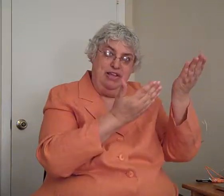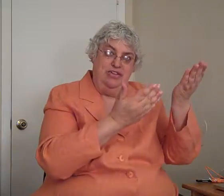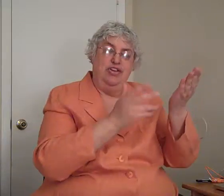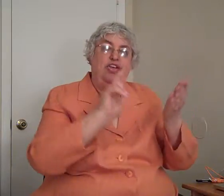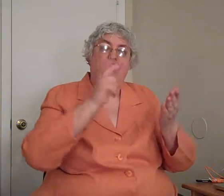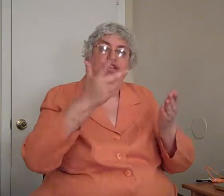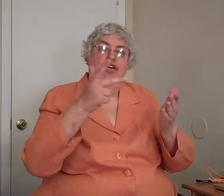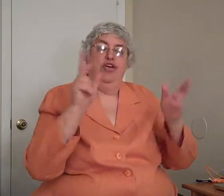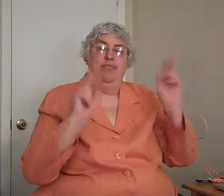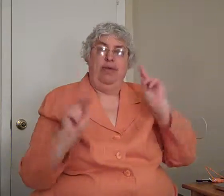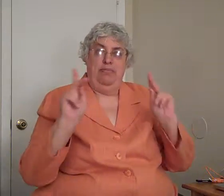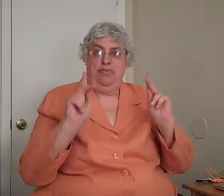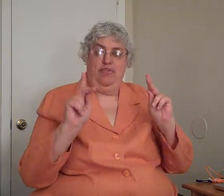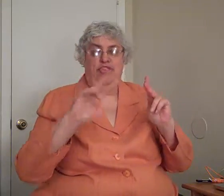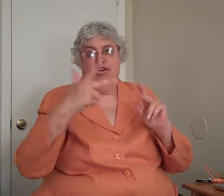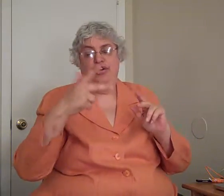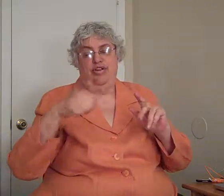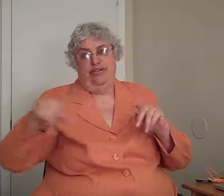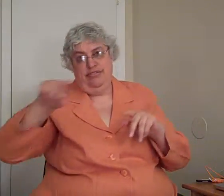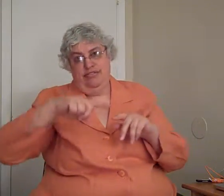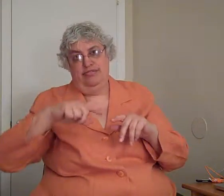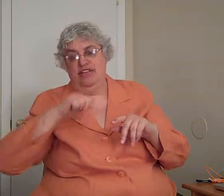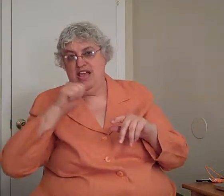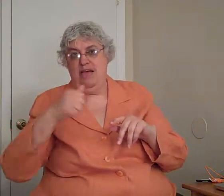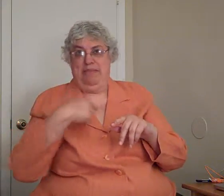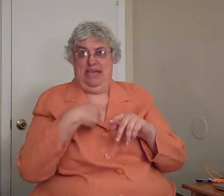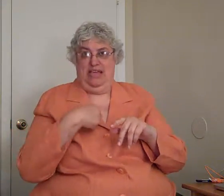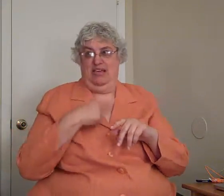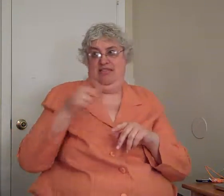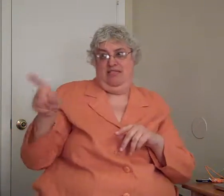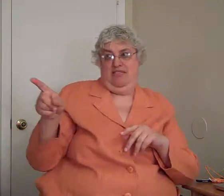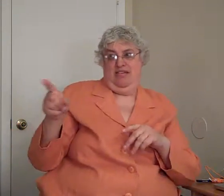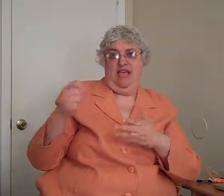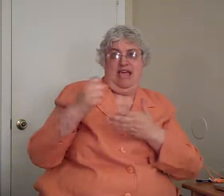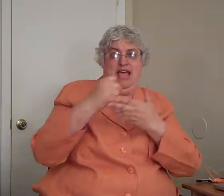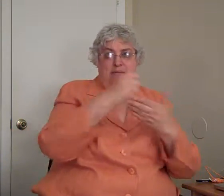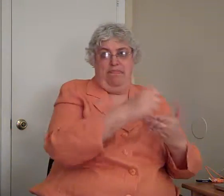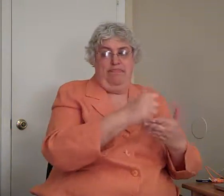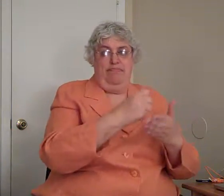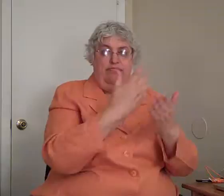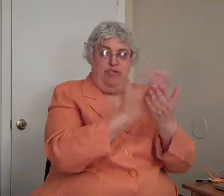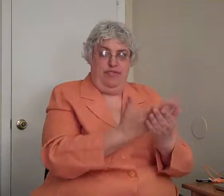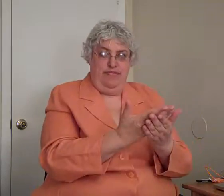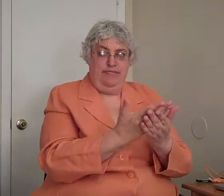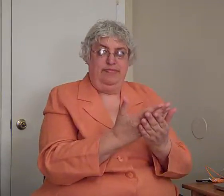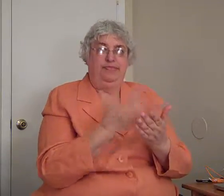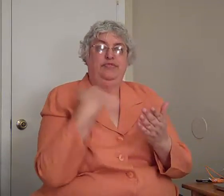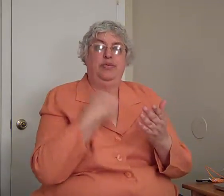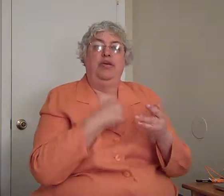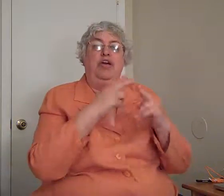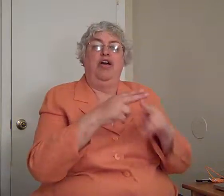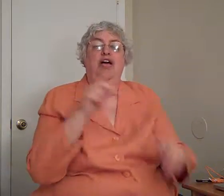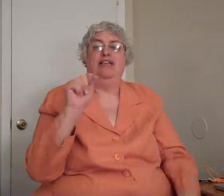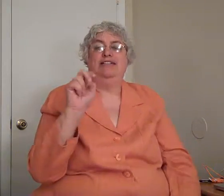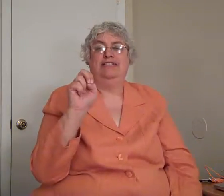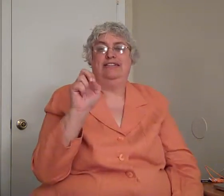an extremely important role with this industry, where we find it, though, in the form of testimonials. Now, we use